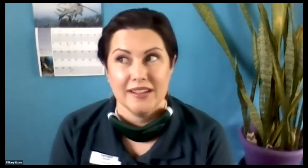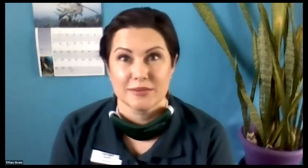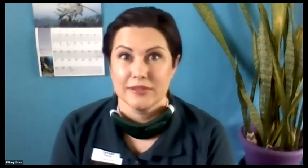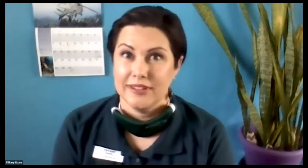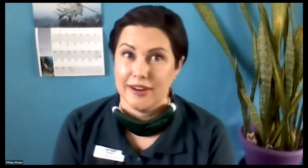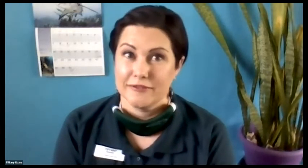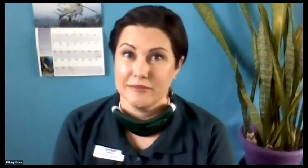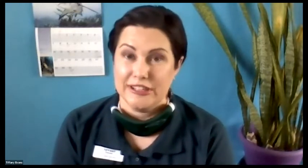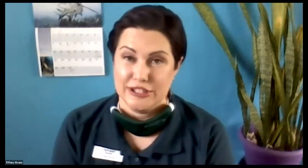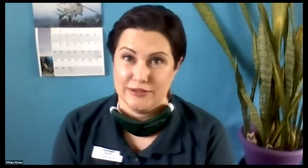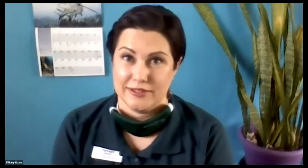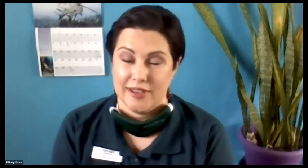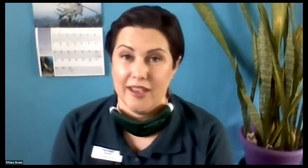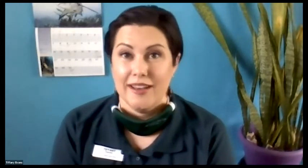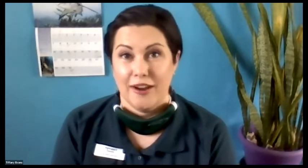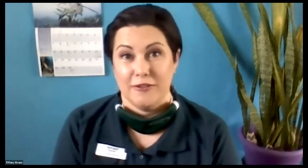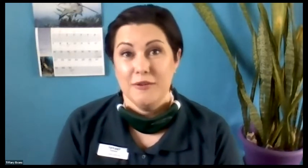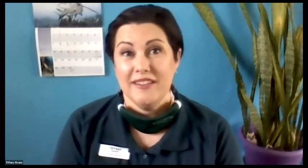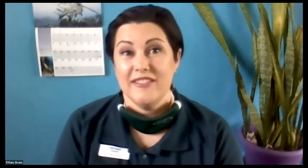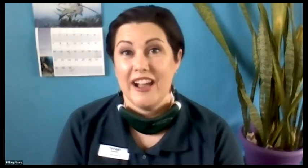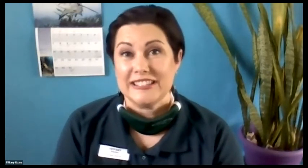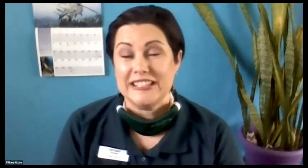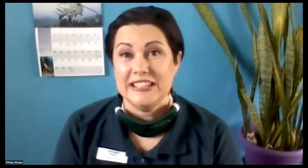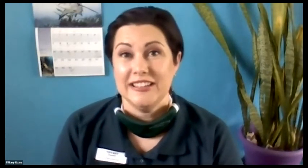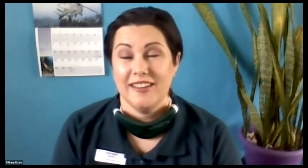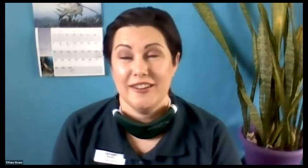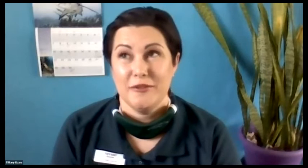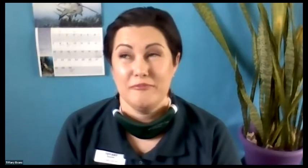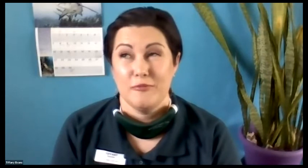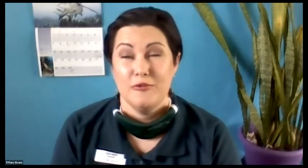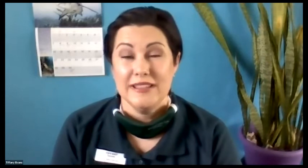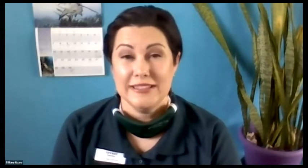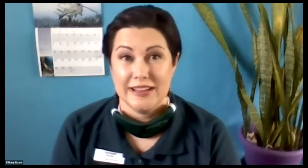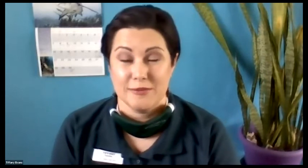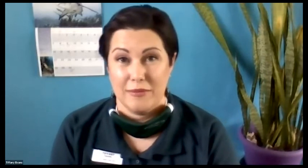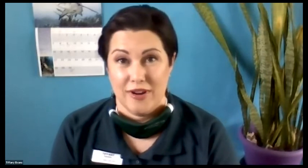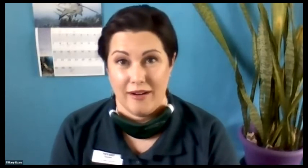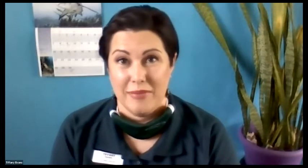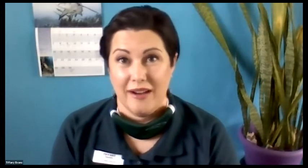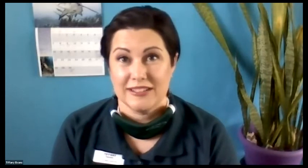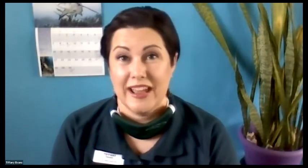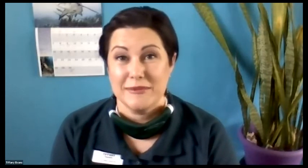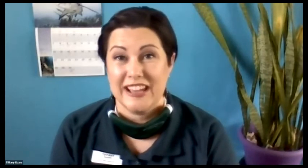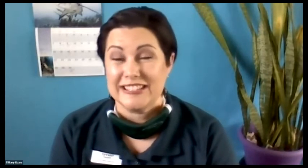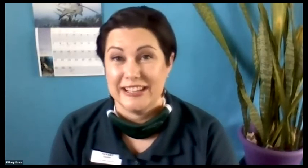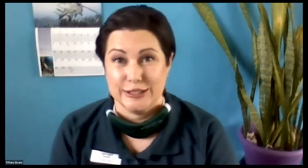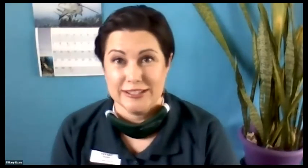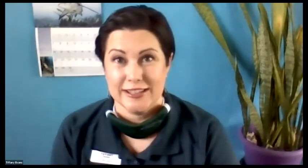really hard for me to choose. Now, if you have not seen Wednesday's webinar about habitat deserts,